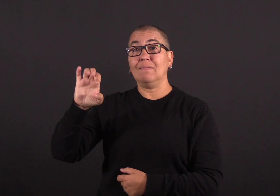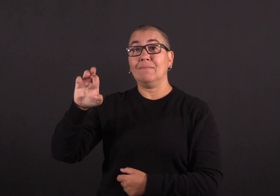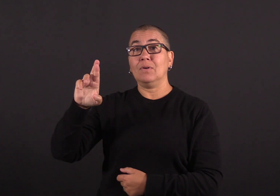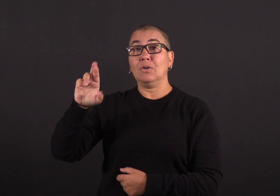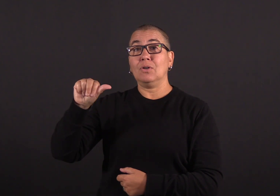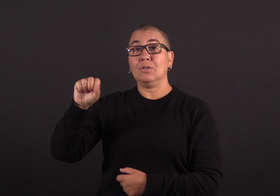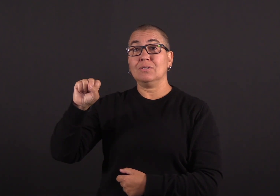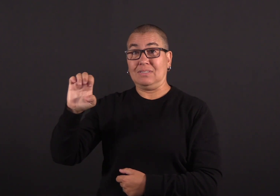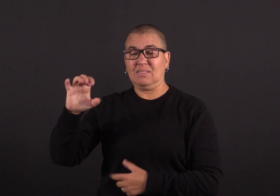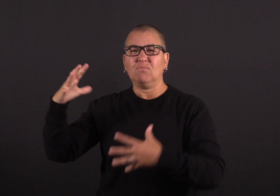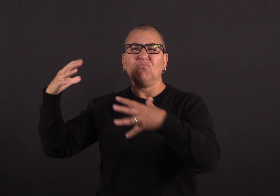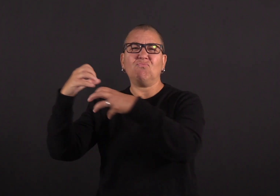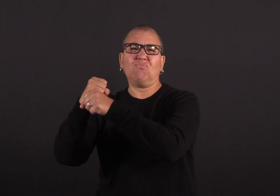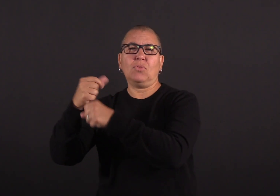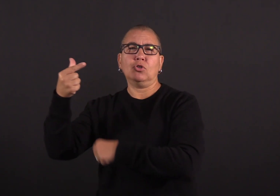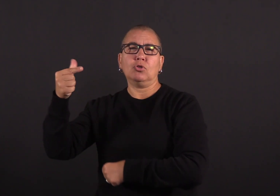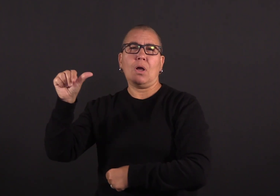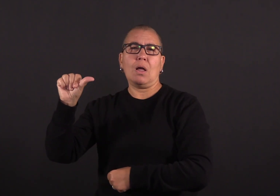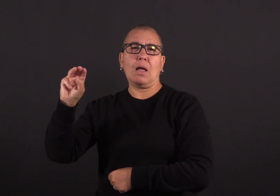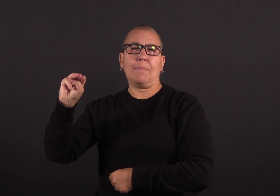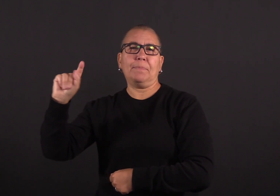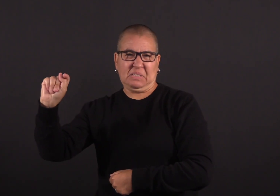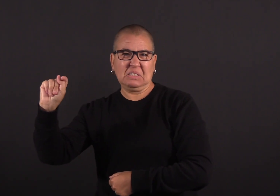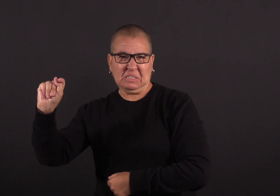known as GAMT deficiency,